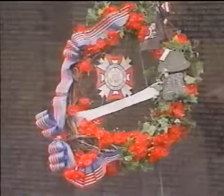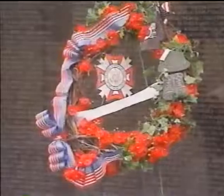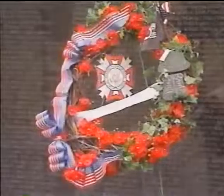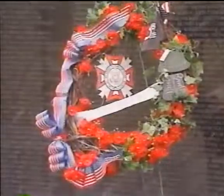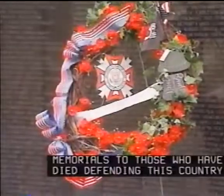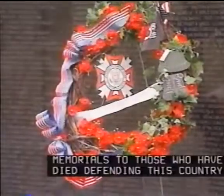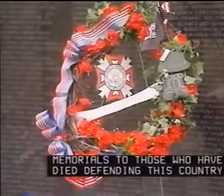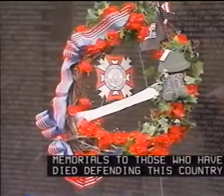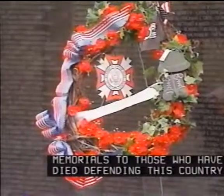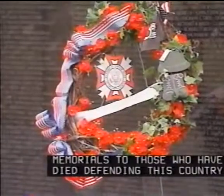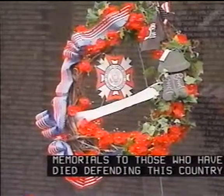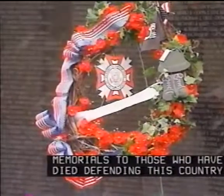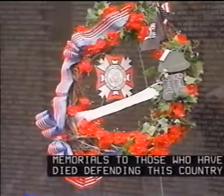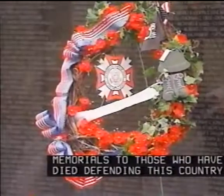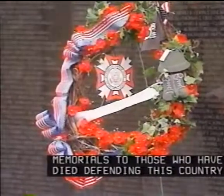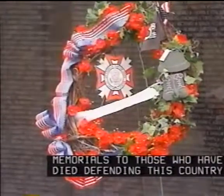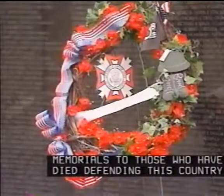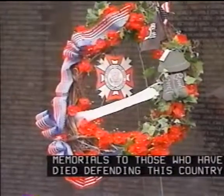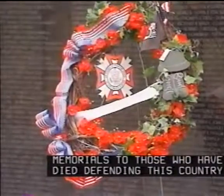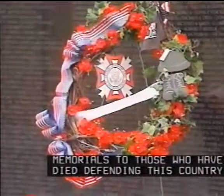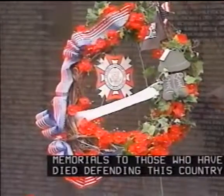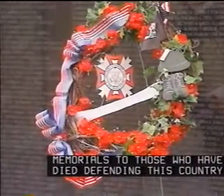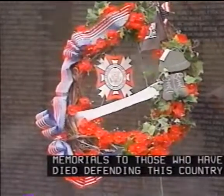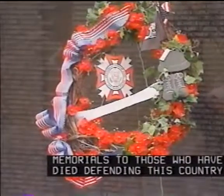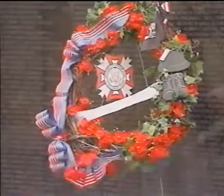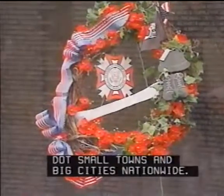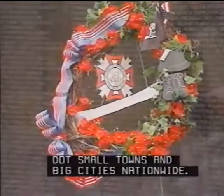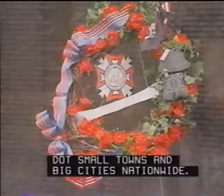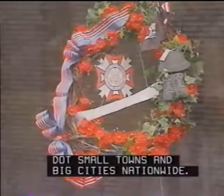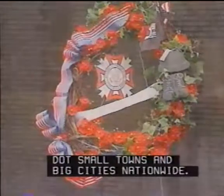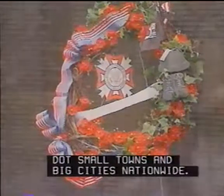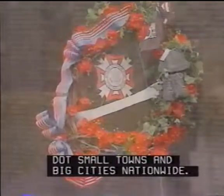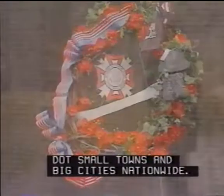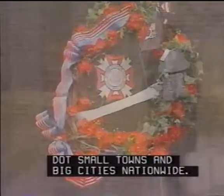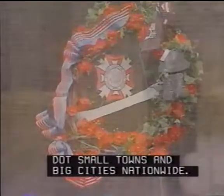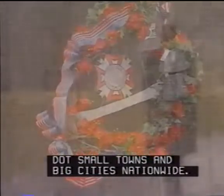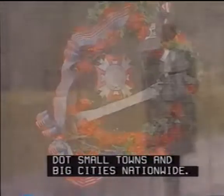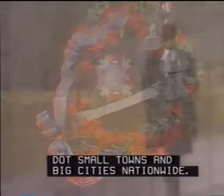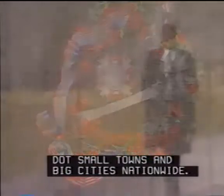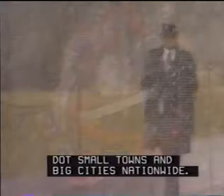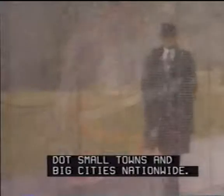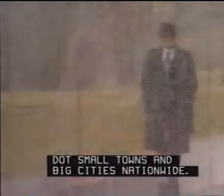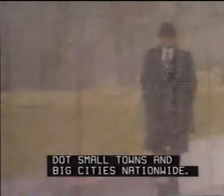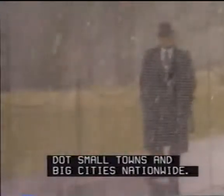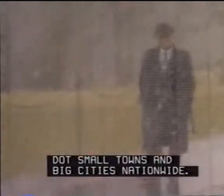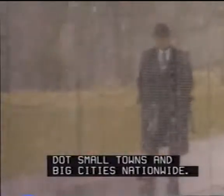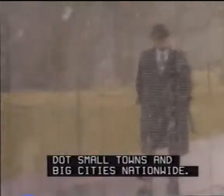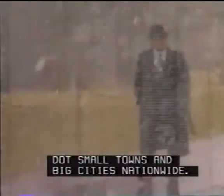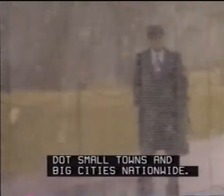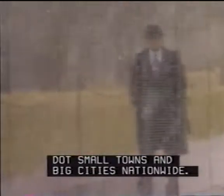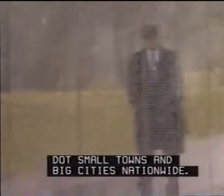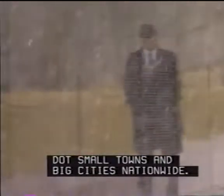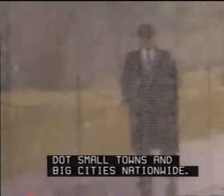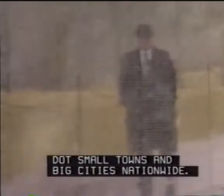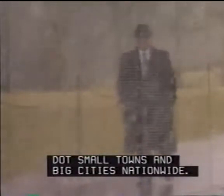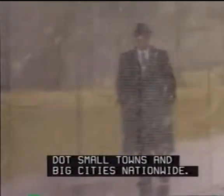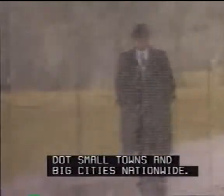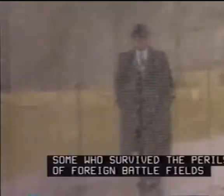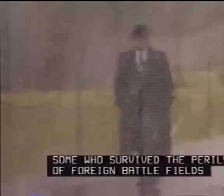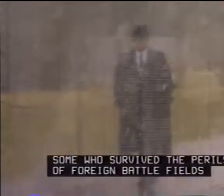Memorials to those who have died defending this country dot small towns and big cities nationwide. Some who